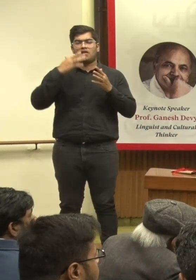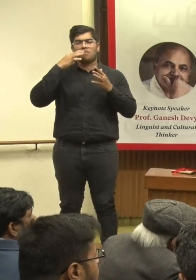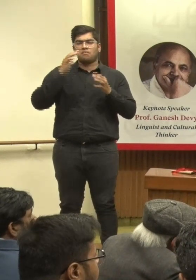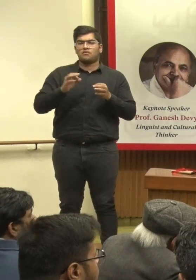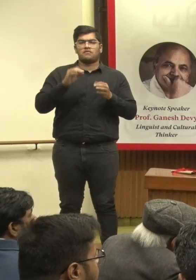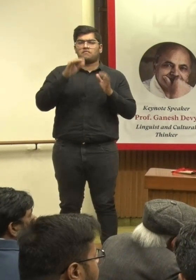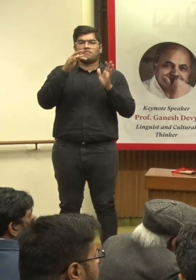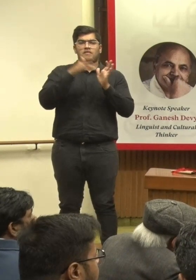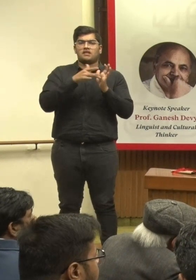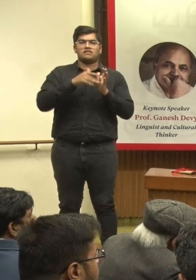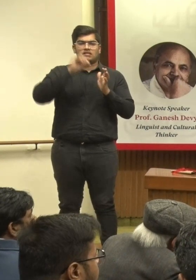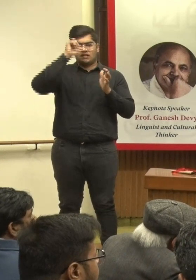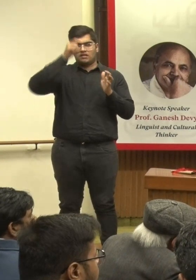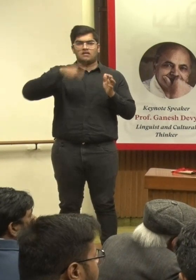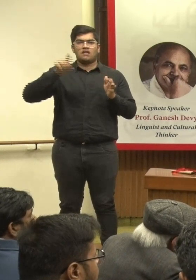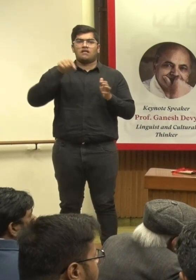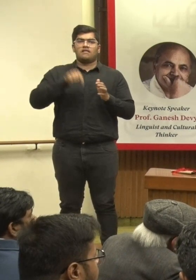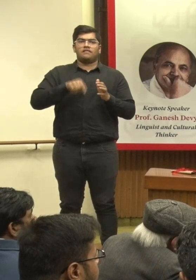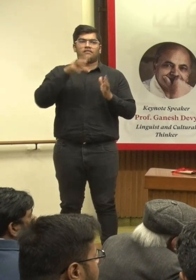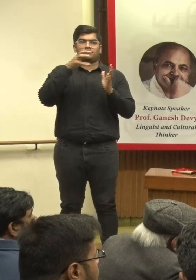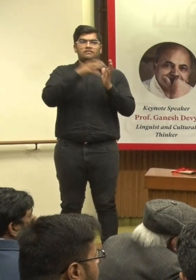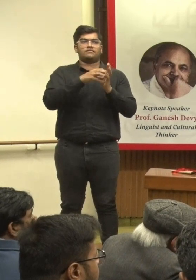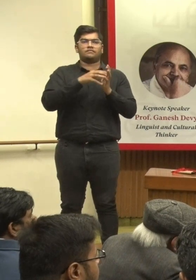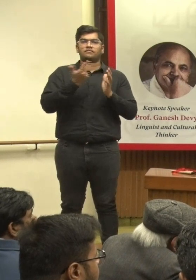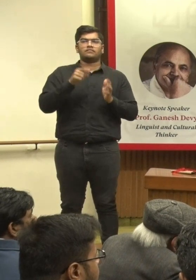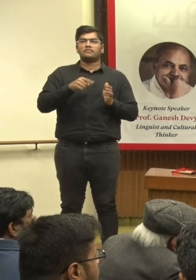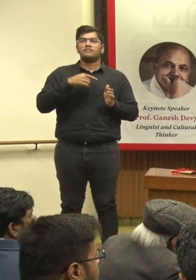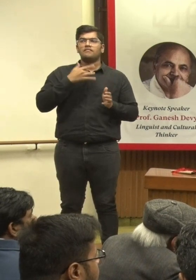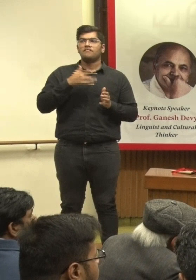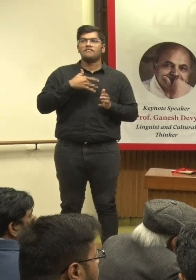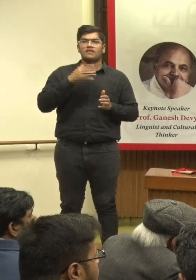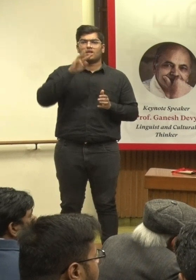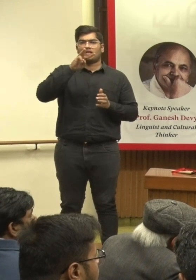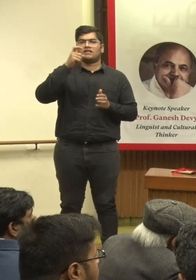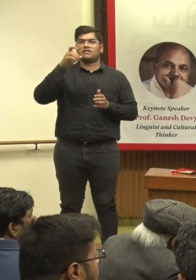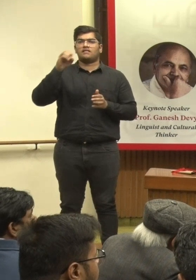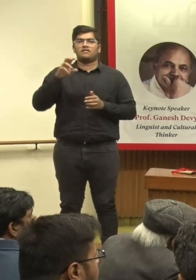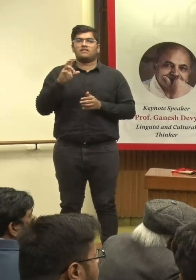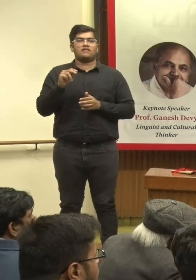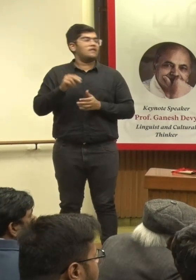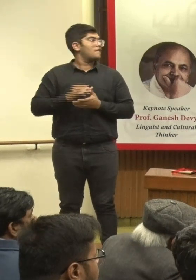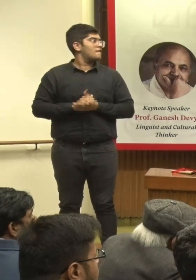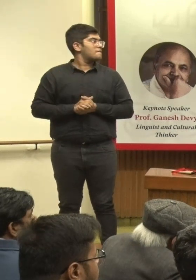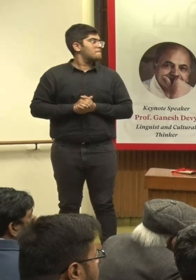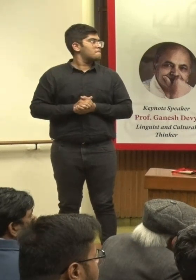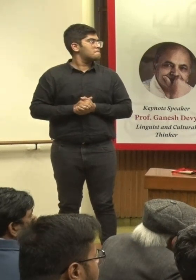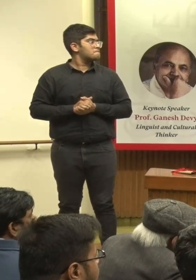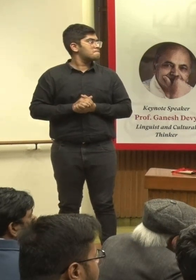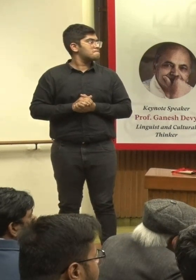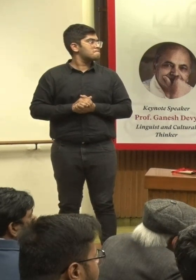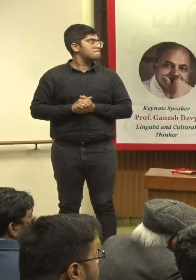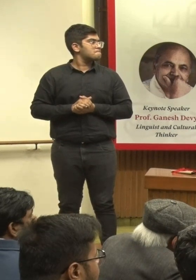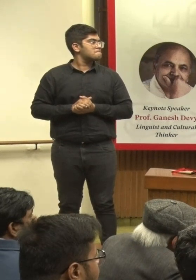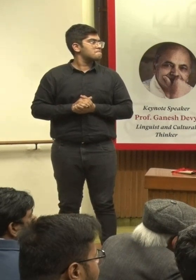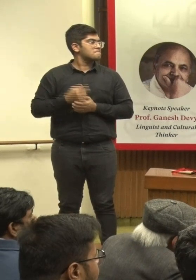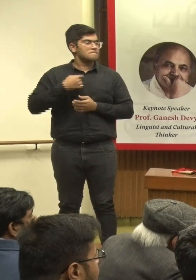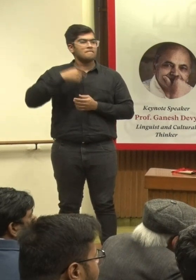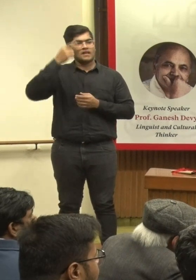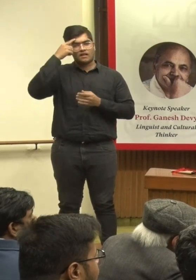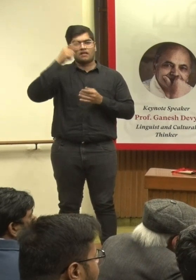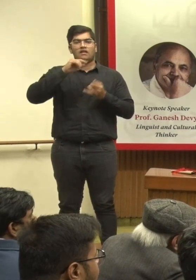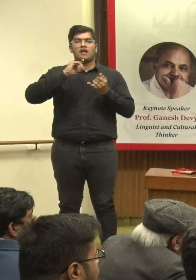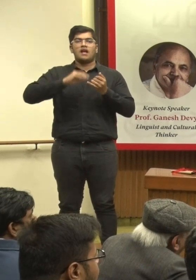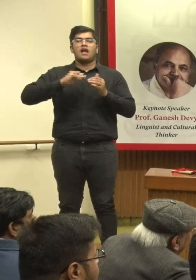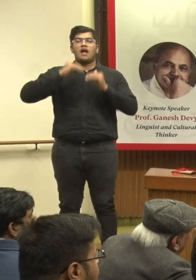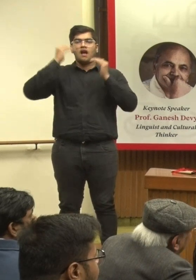history. It's not, I mean, 370, isn't it? I think has Supreme Court